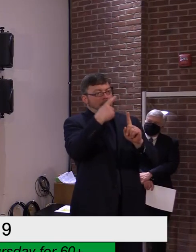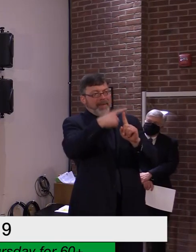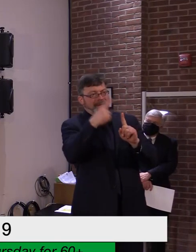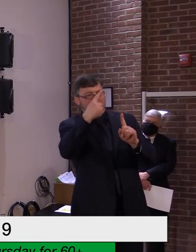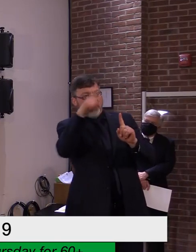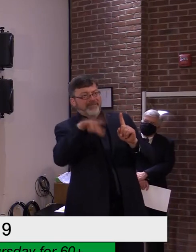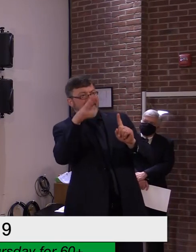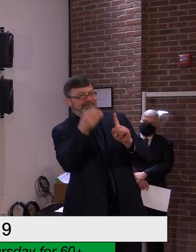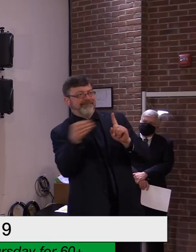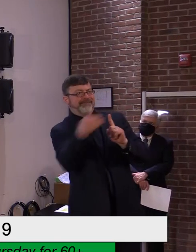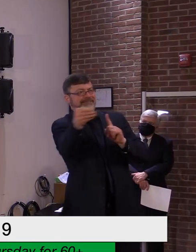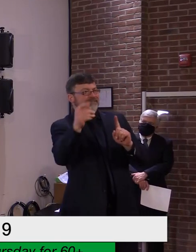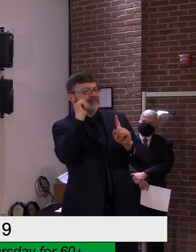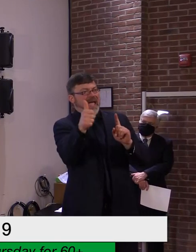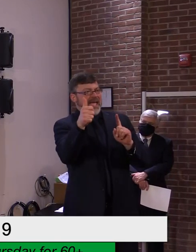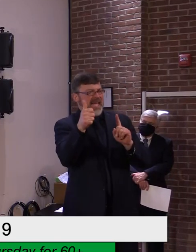The